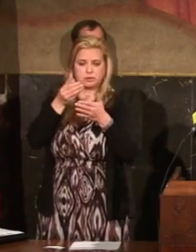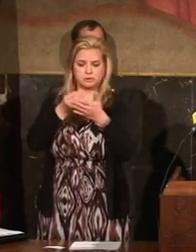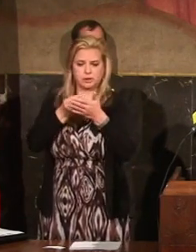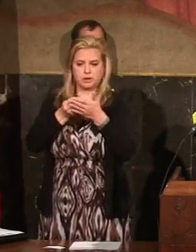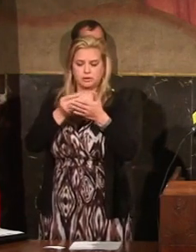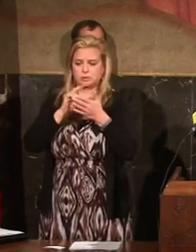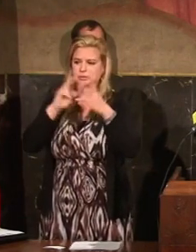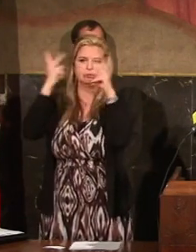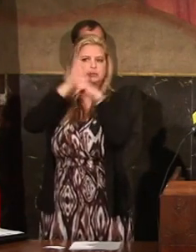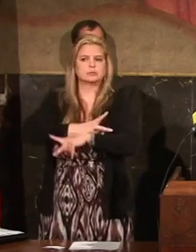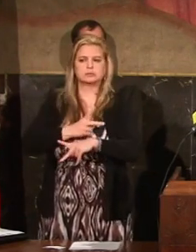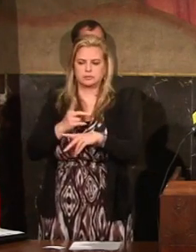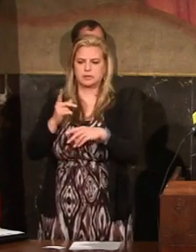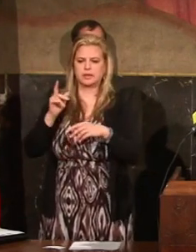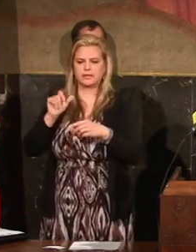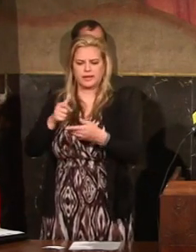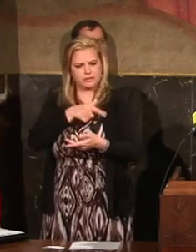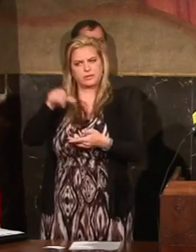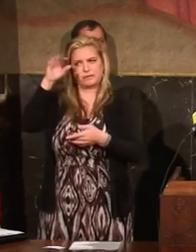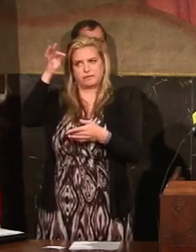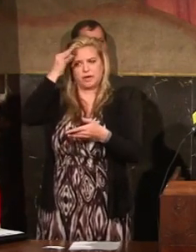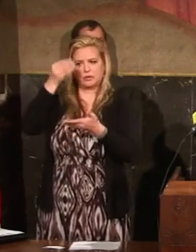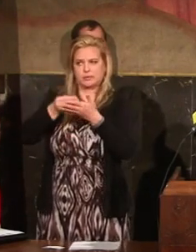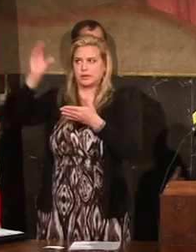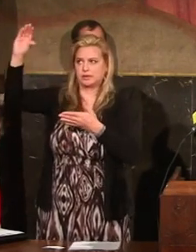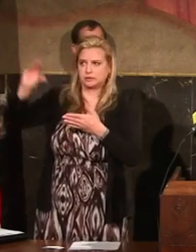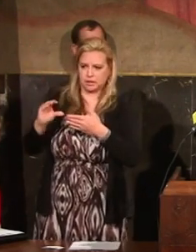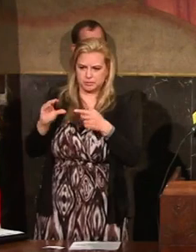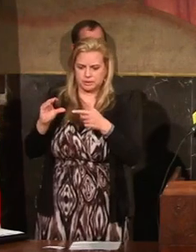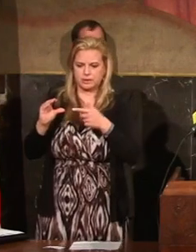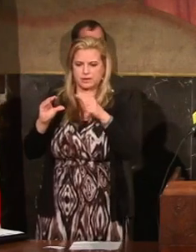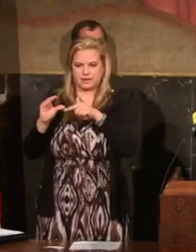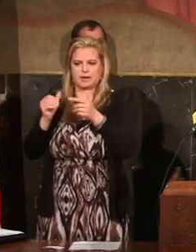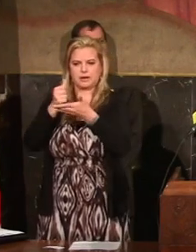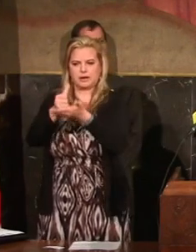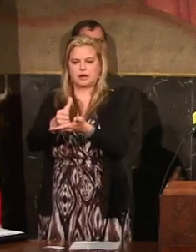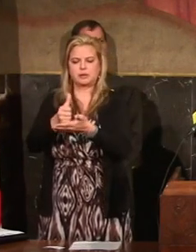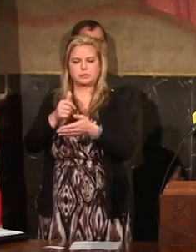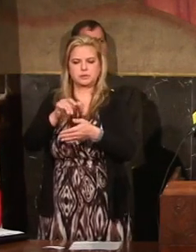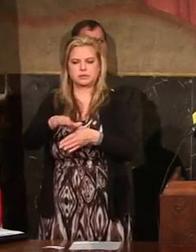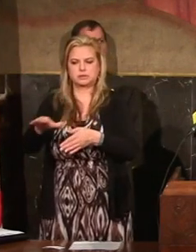that are targeted to help those at-risk students that attend school in our schools across the state,